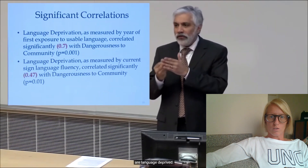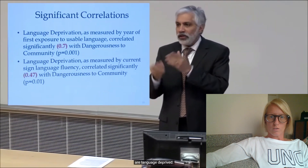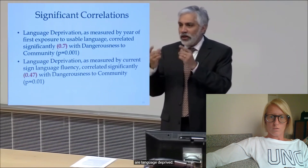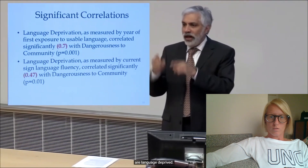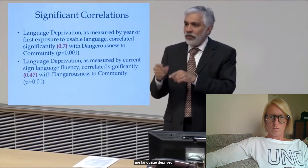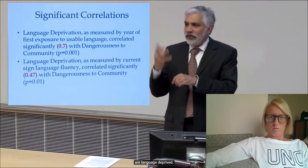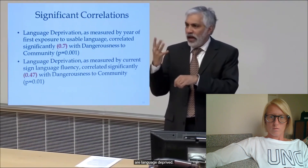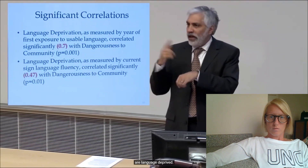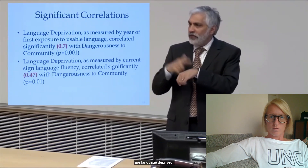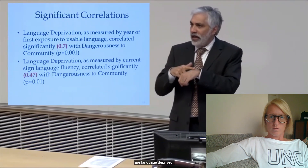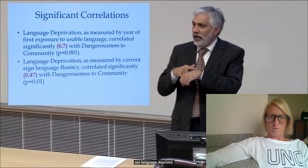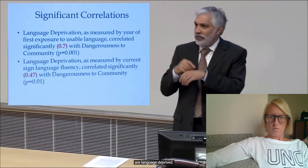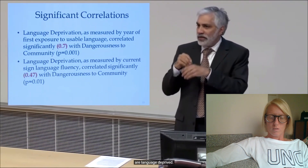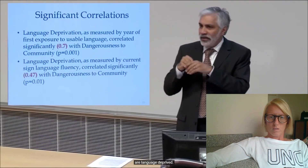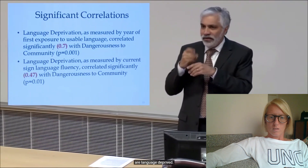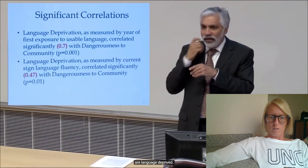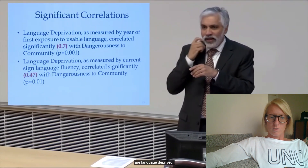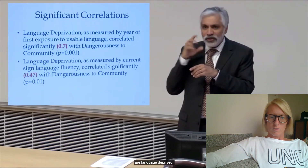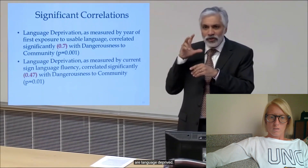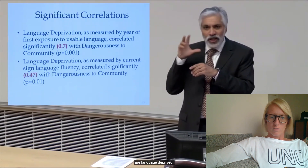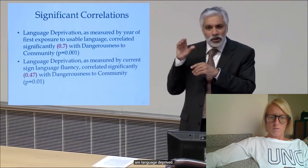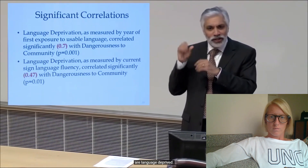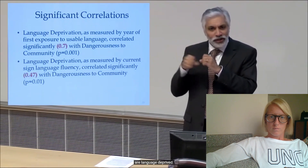language loss deprived. occurs.